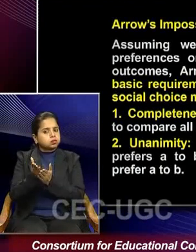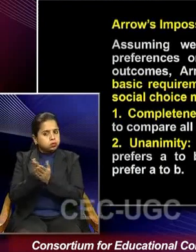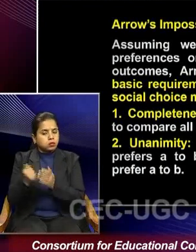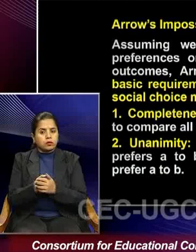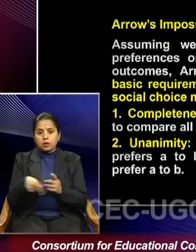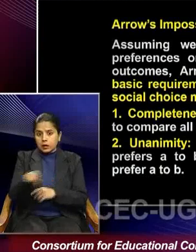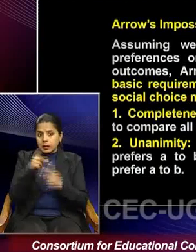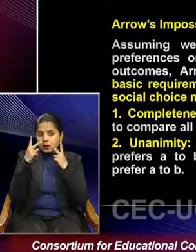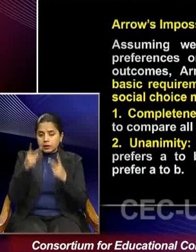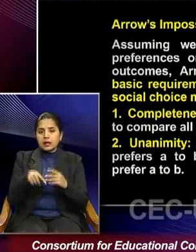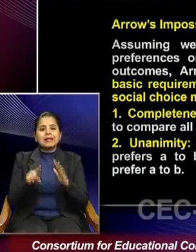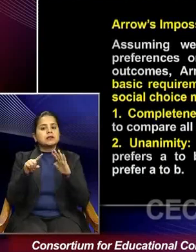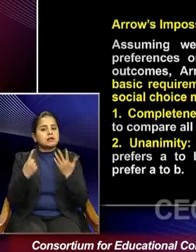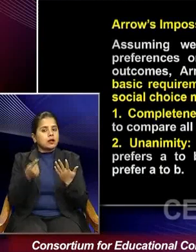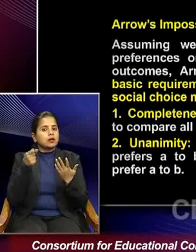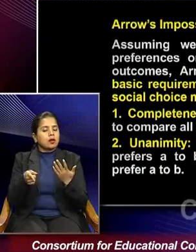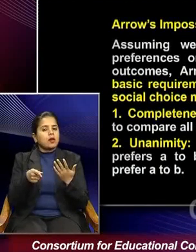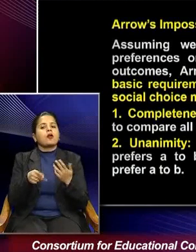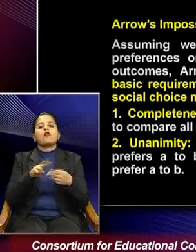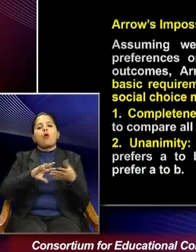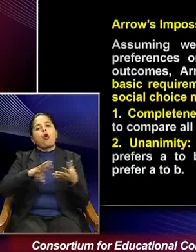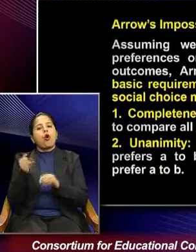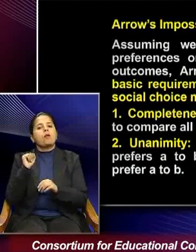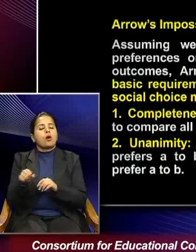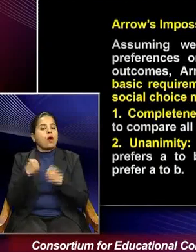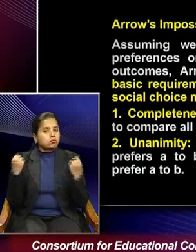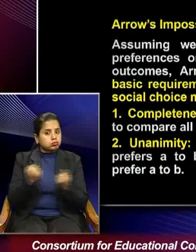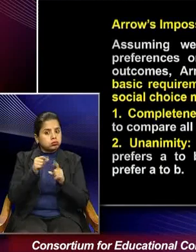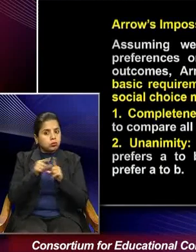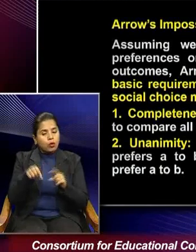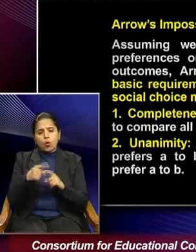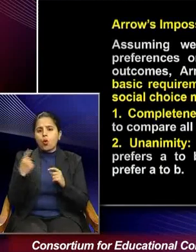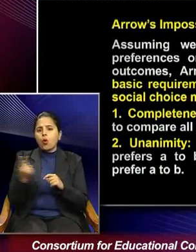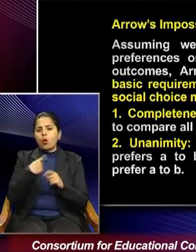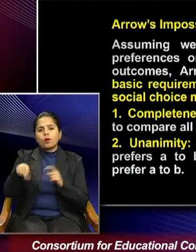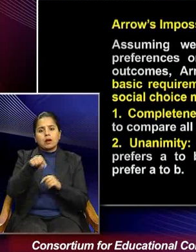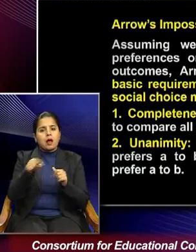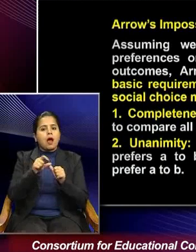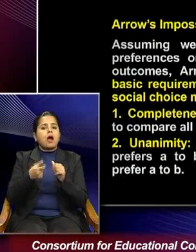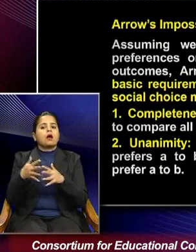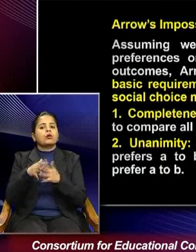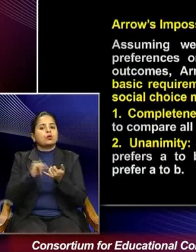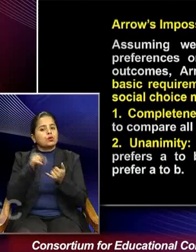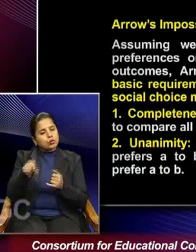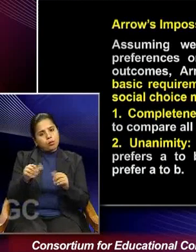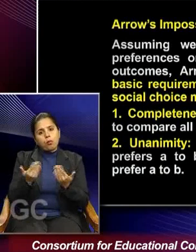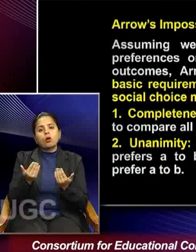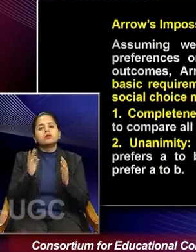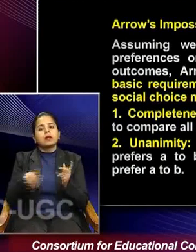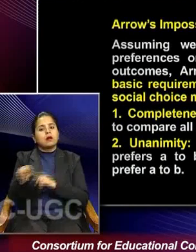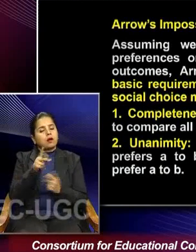Based on these 6 fundamental axioms, only then Arrow's impossibility theorem is